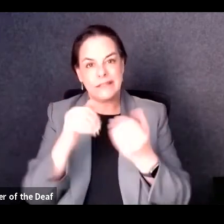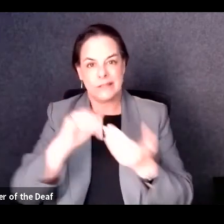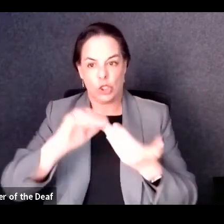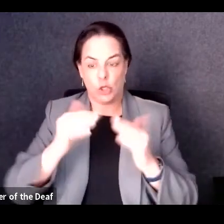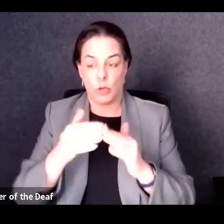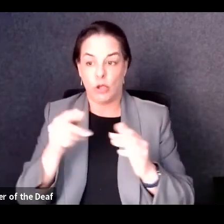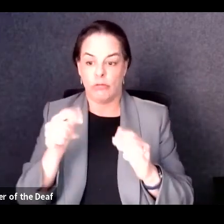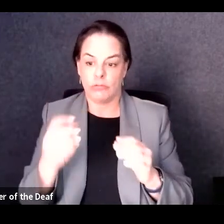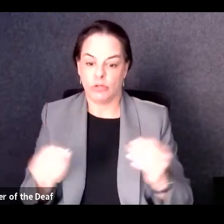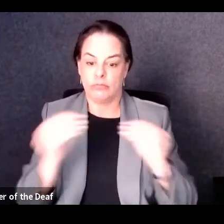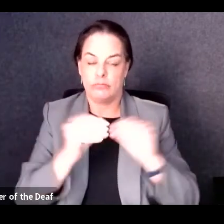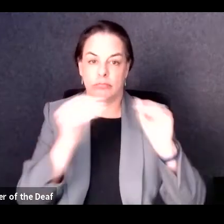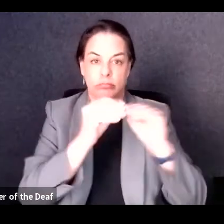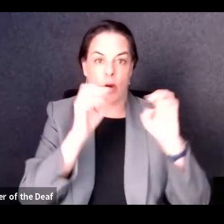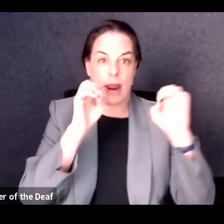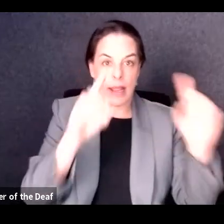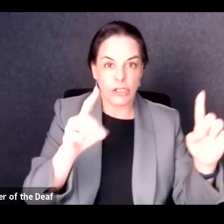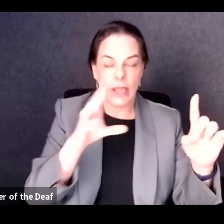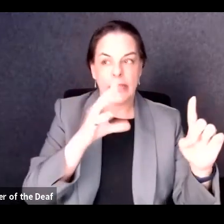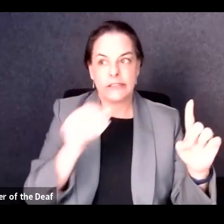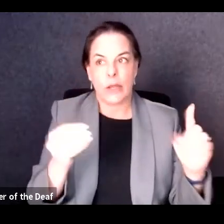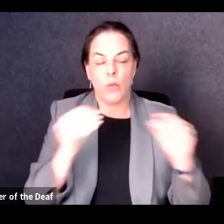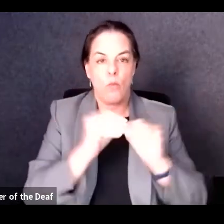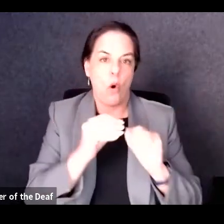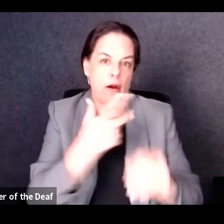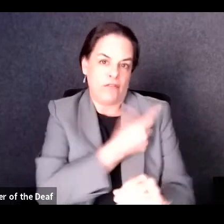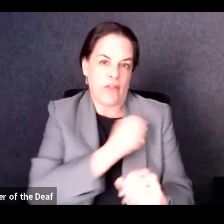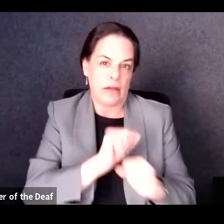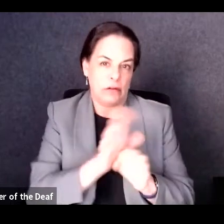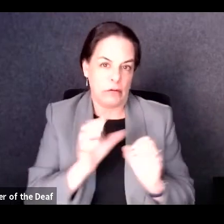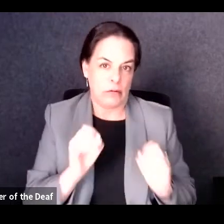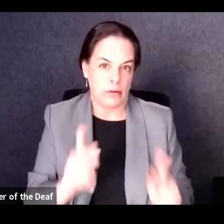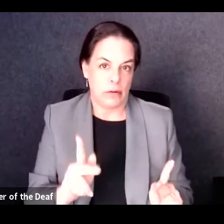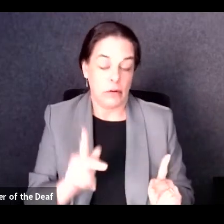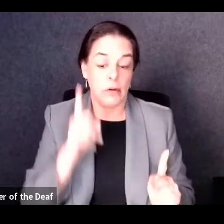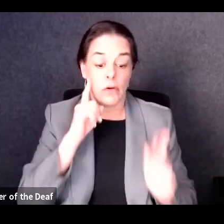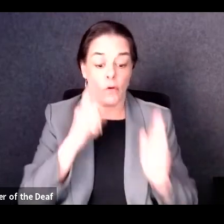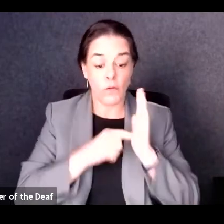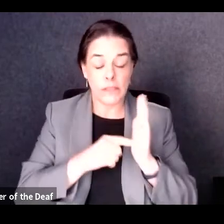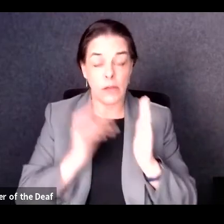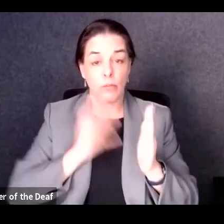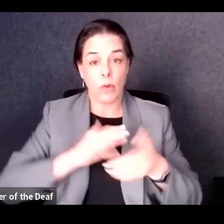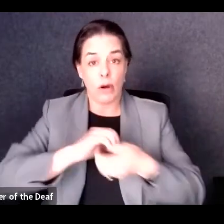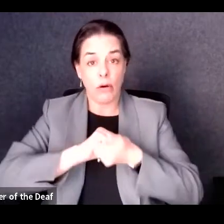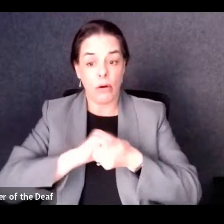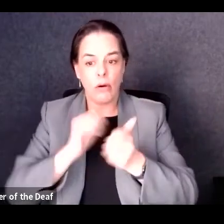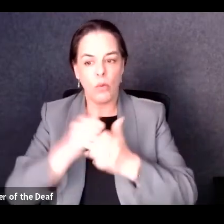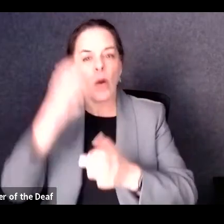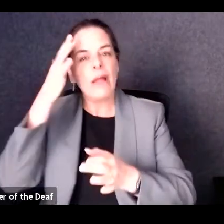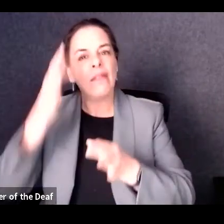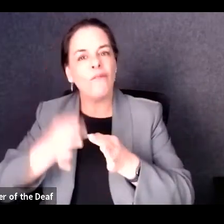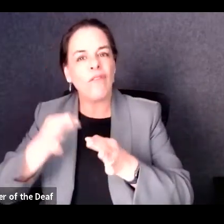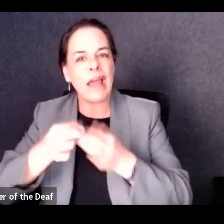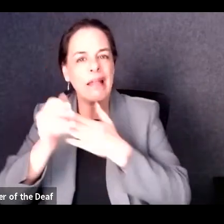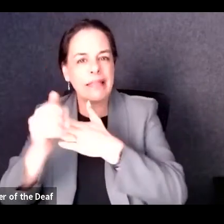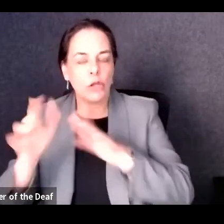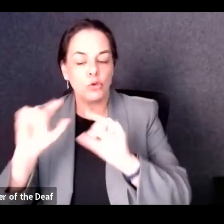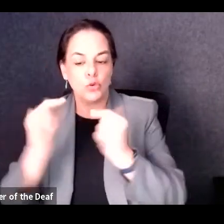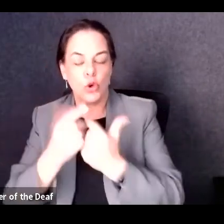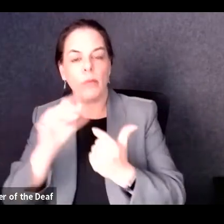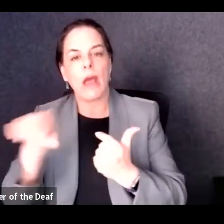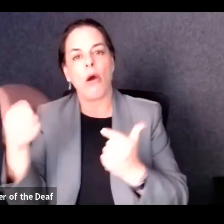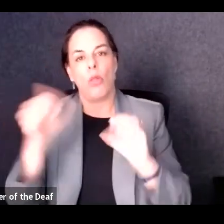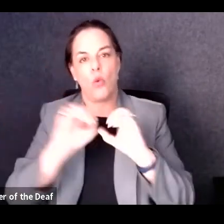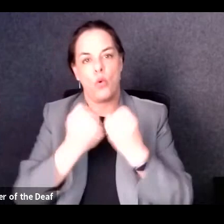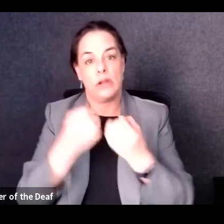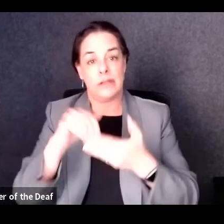and offer vaccination opportunities. Example of this would be the partnerships we have established with the Faith Leaders Group and other organizations in